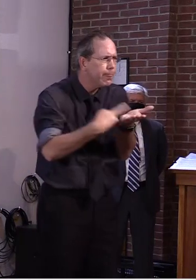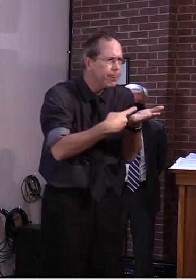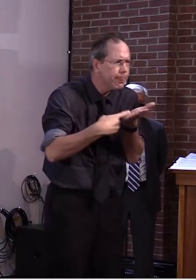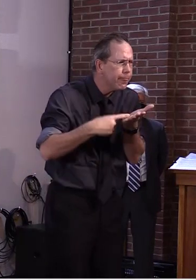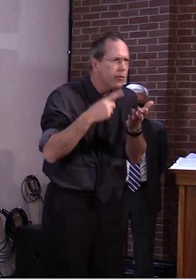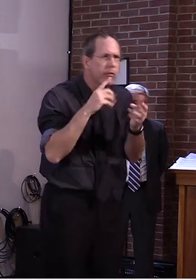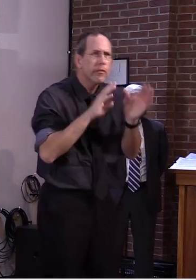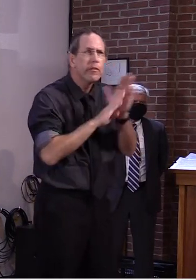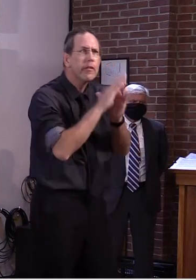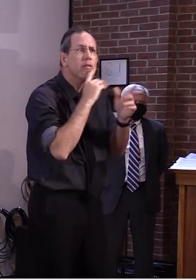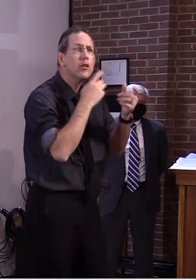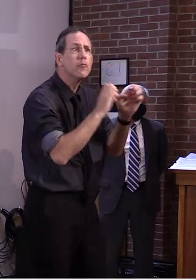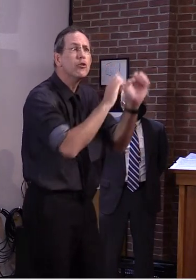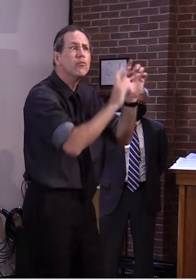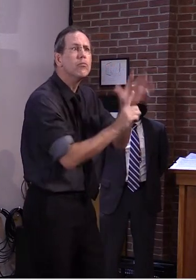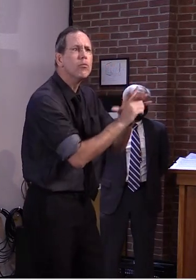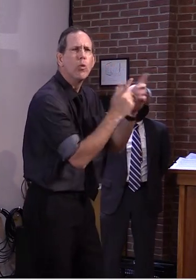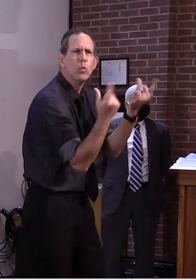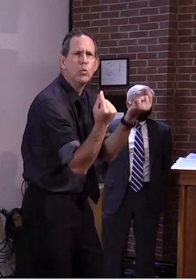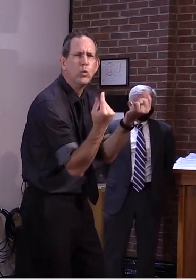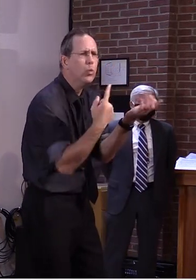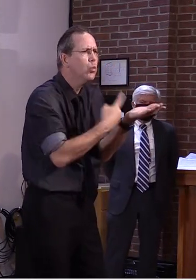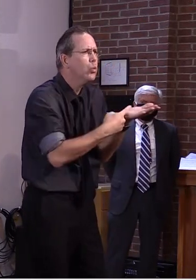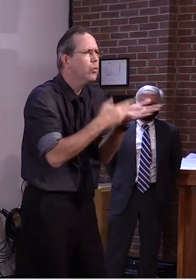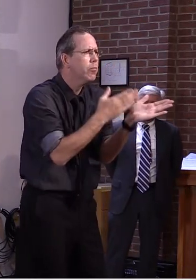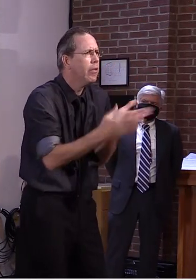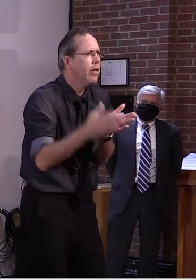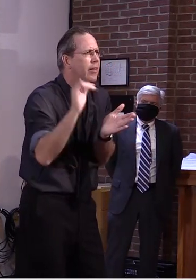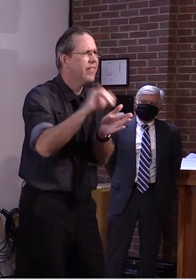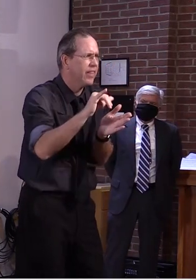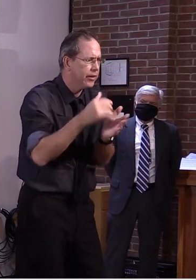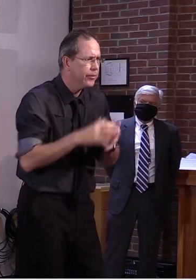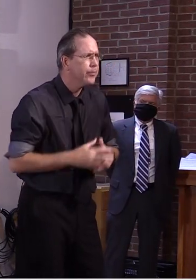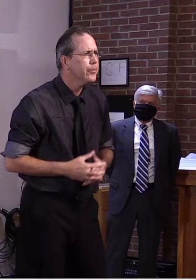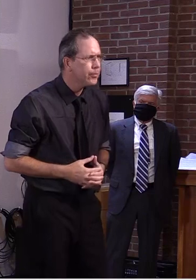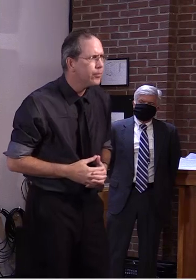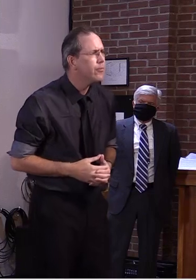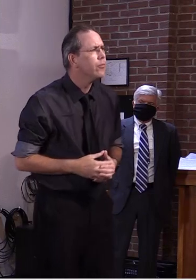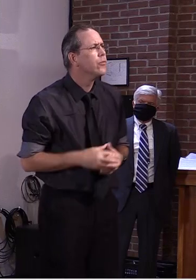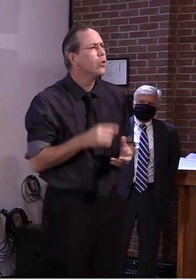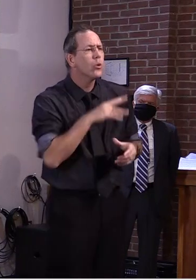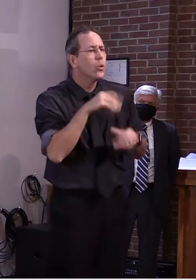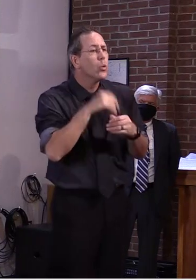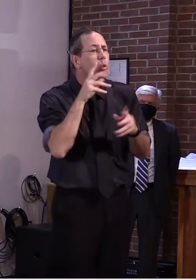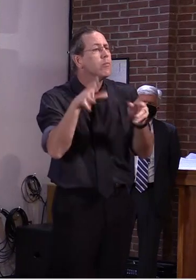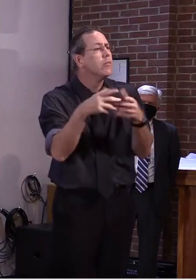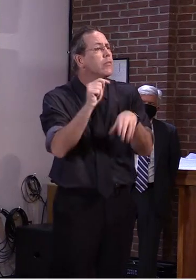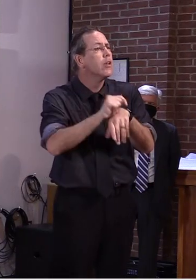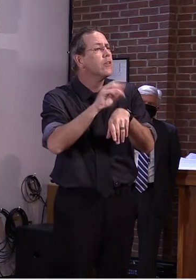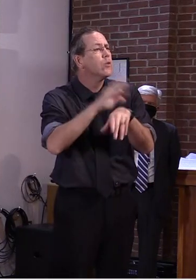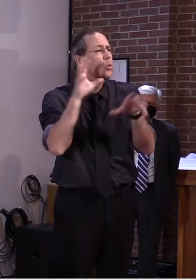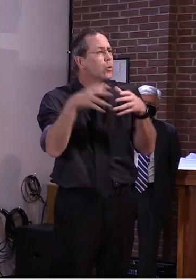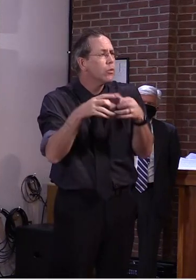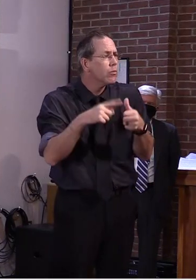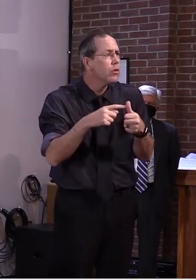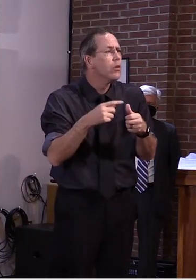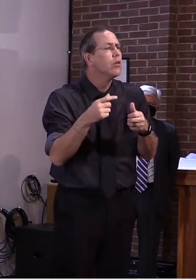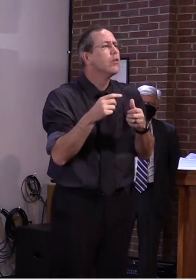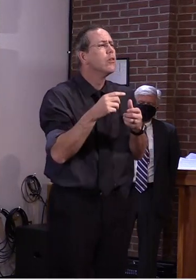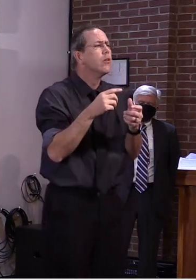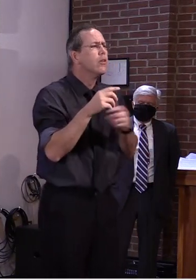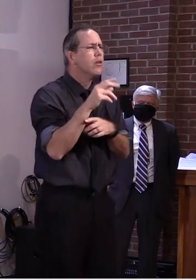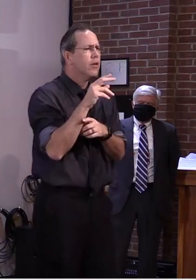system. Members of this task force included Raphael Adamick, who's the Director of Instructional Technology for the Windsor